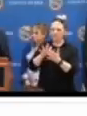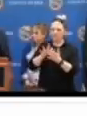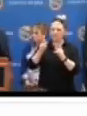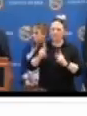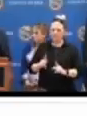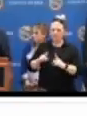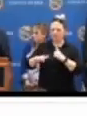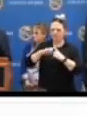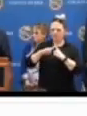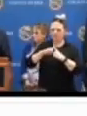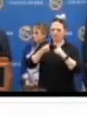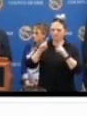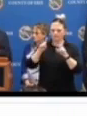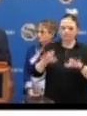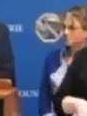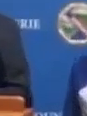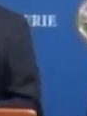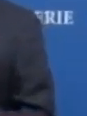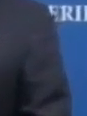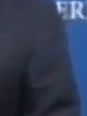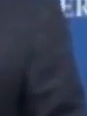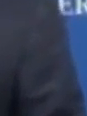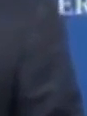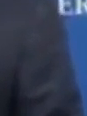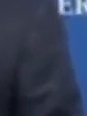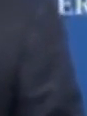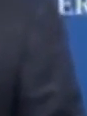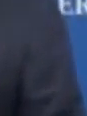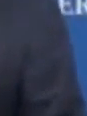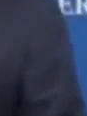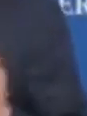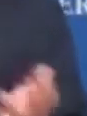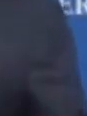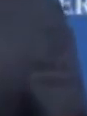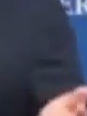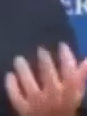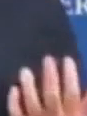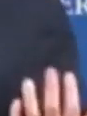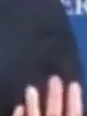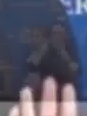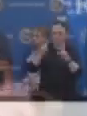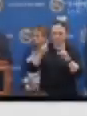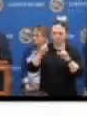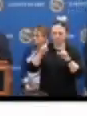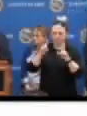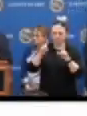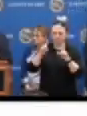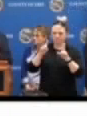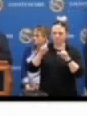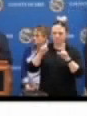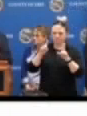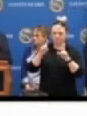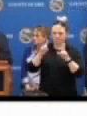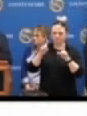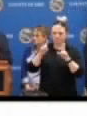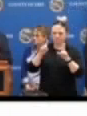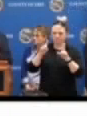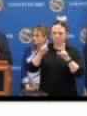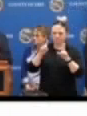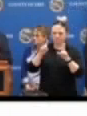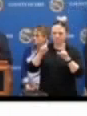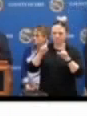face-to-face with county leadership. So we're probably going to be the last live press conference with media in the room. The next day, March 18th,